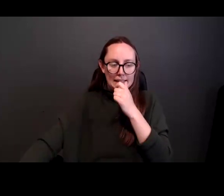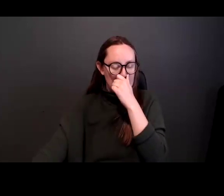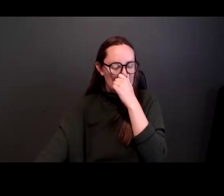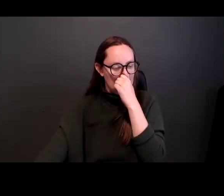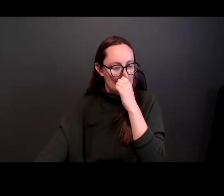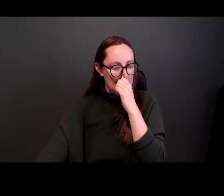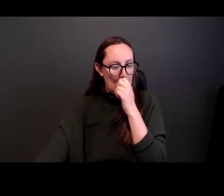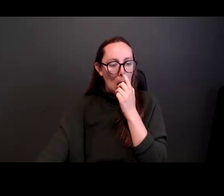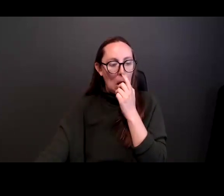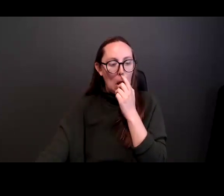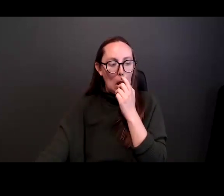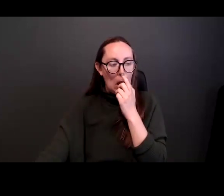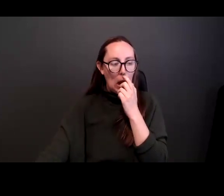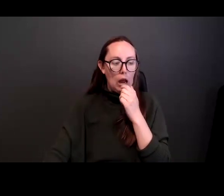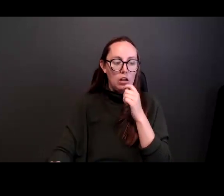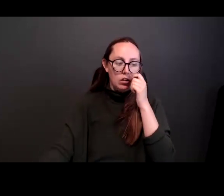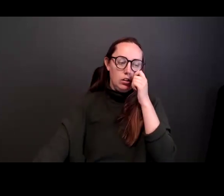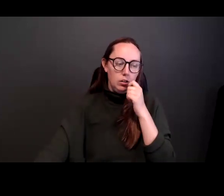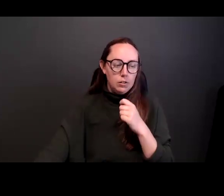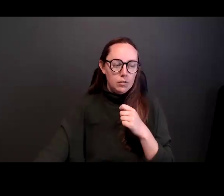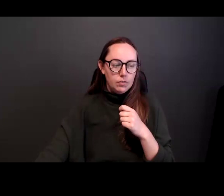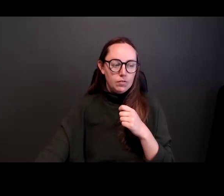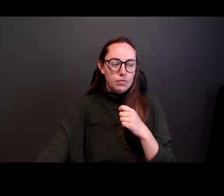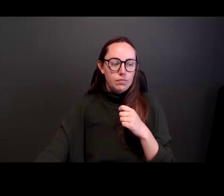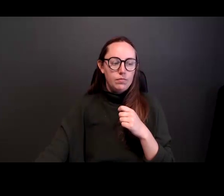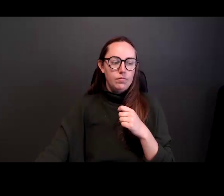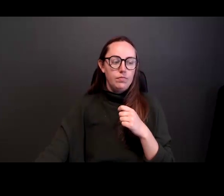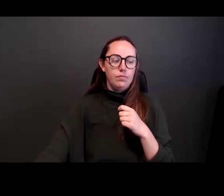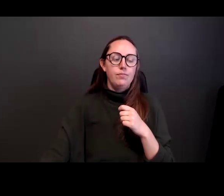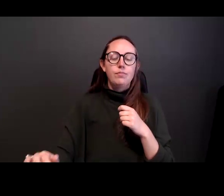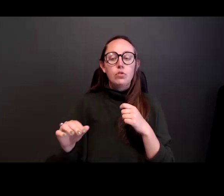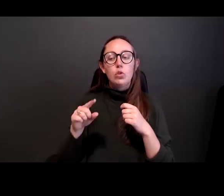that story, to carry on that story, right?